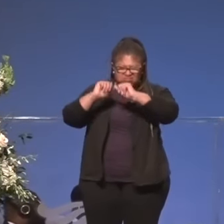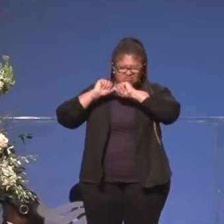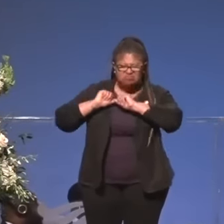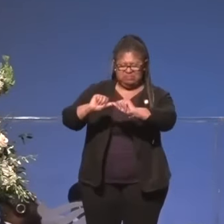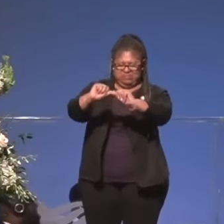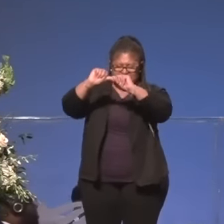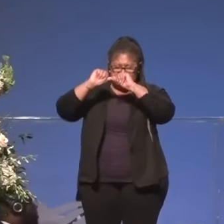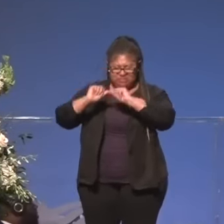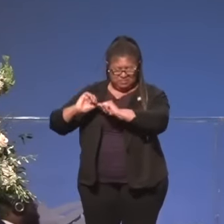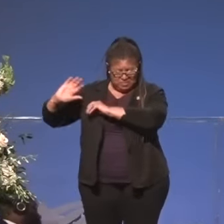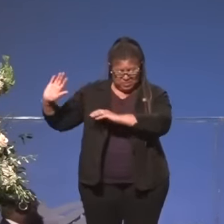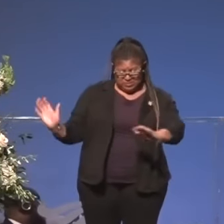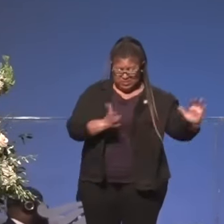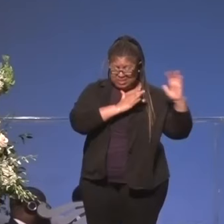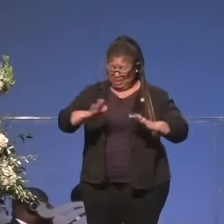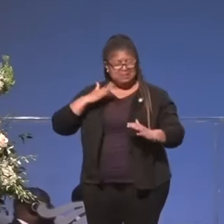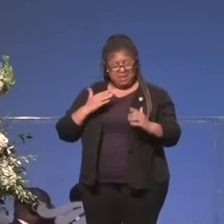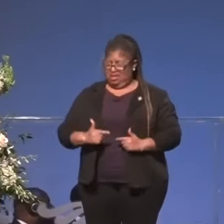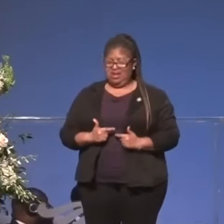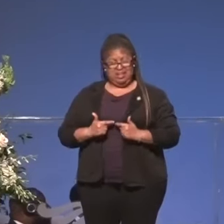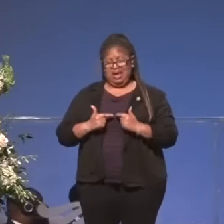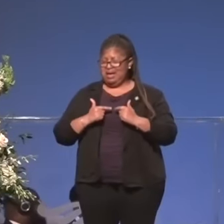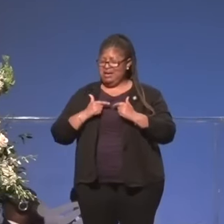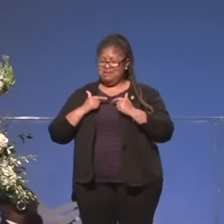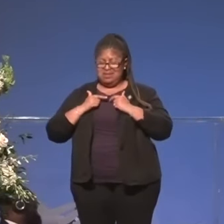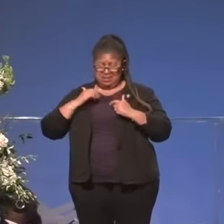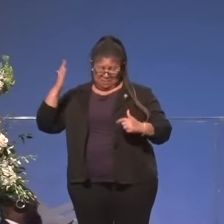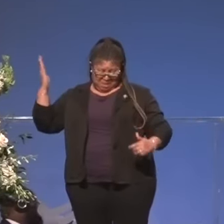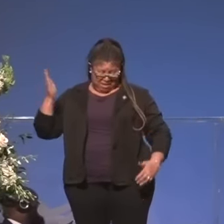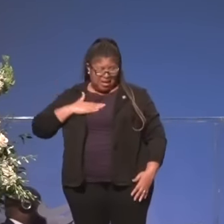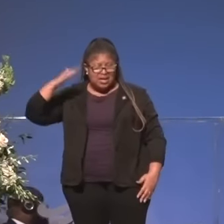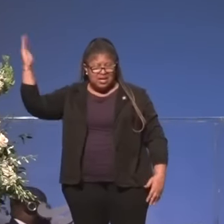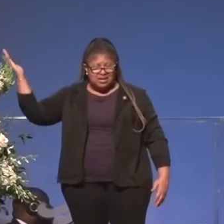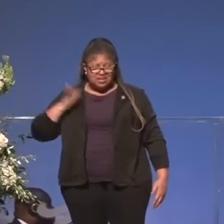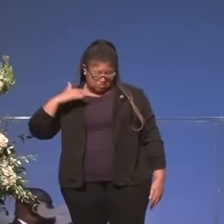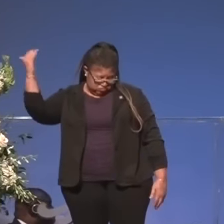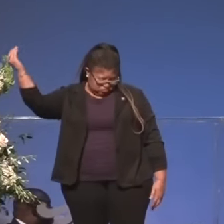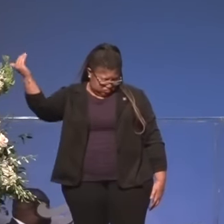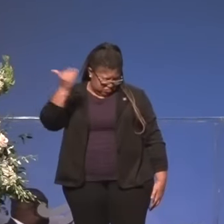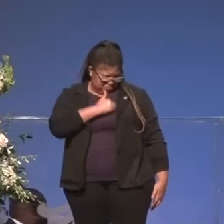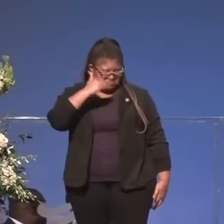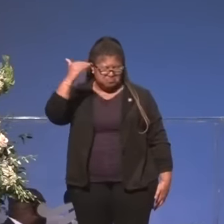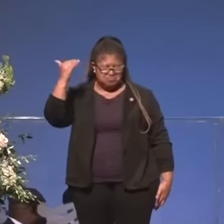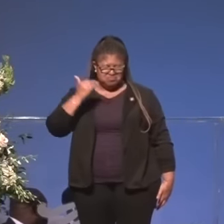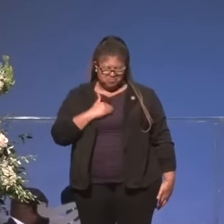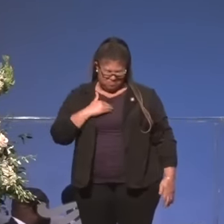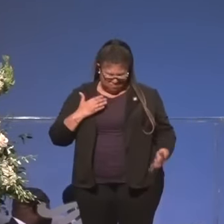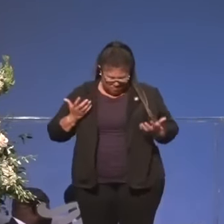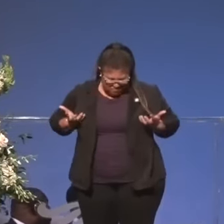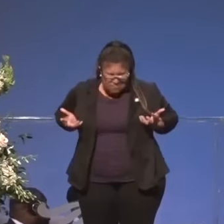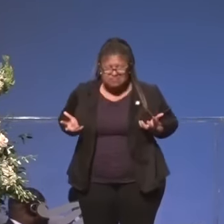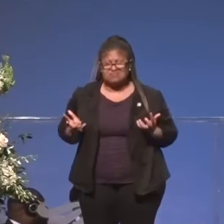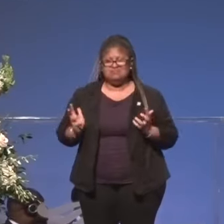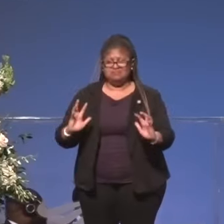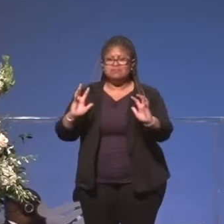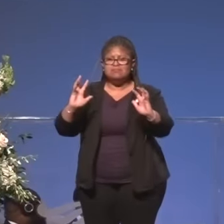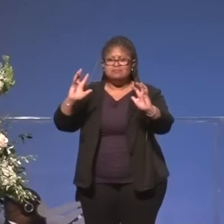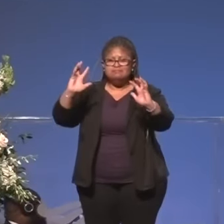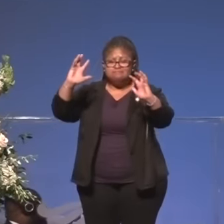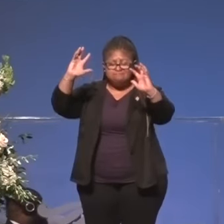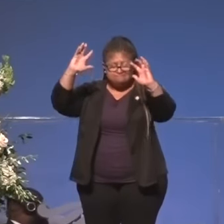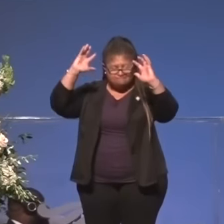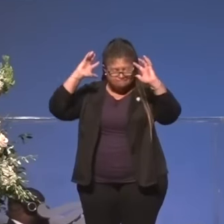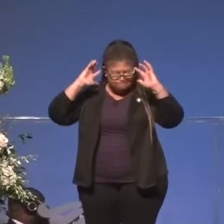keep blowing in my life, my soul has